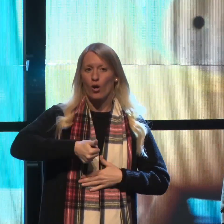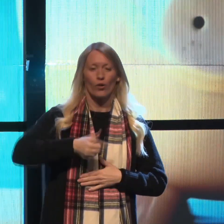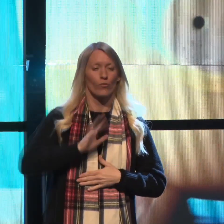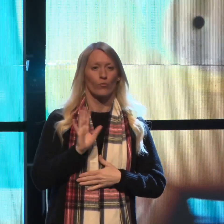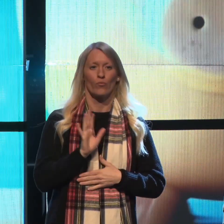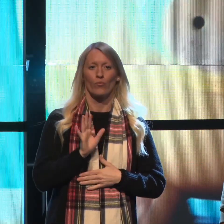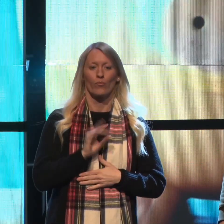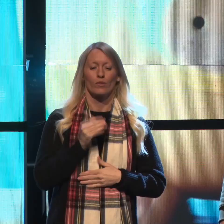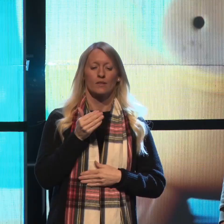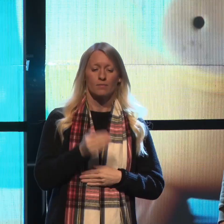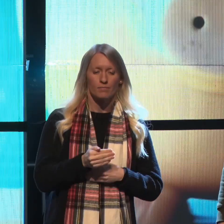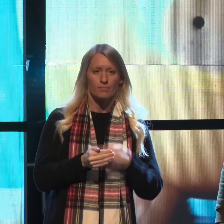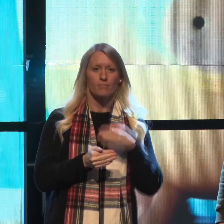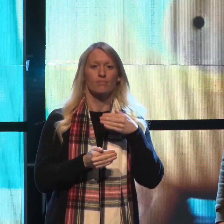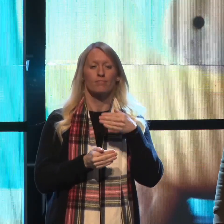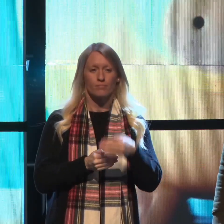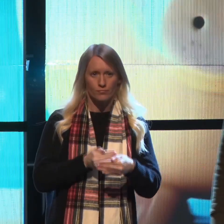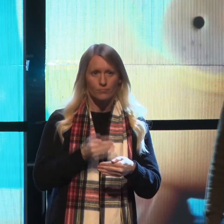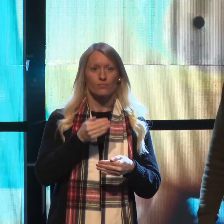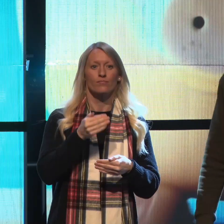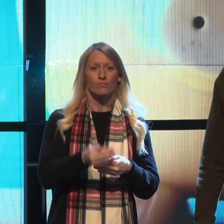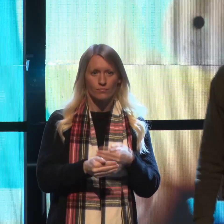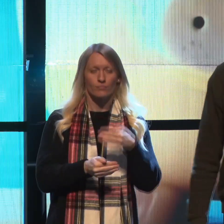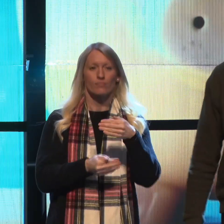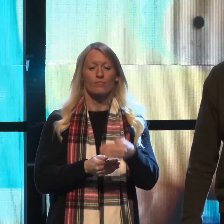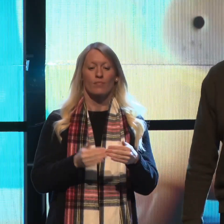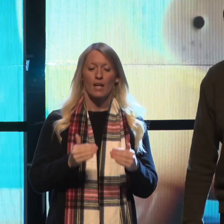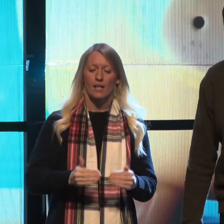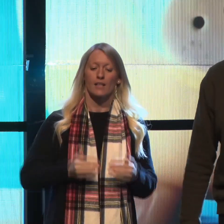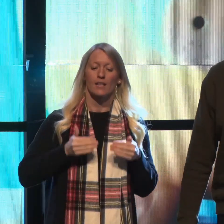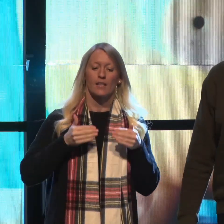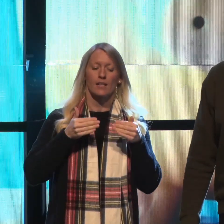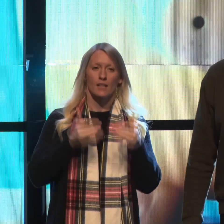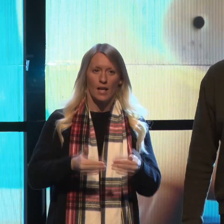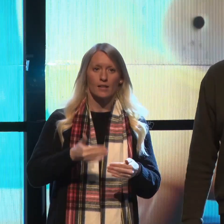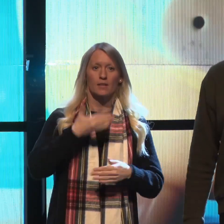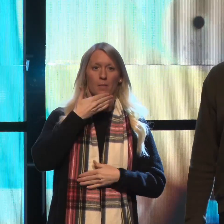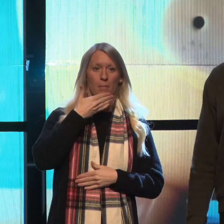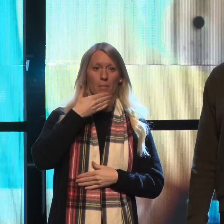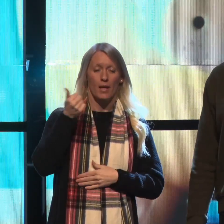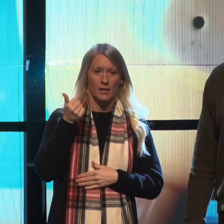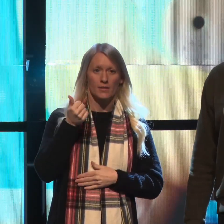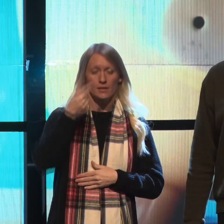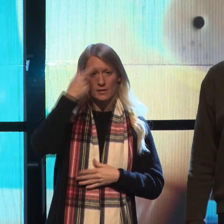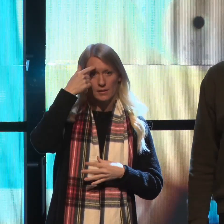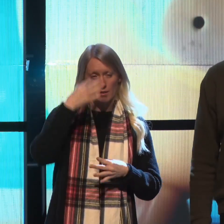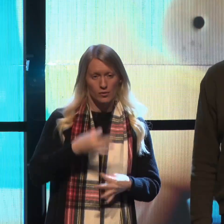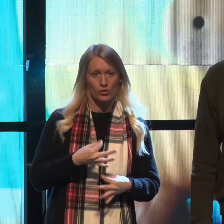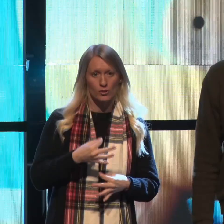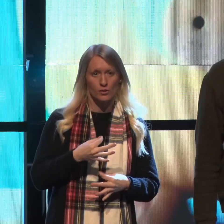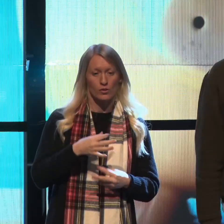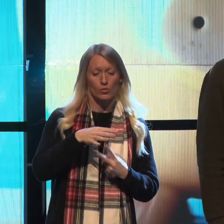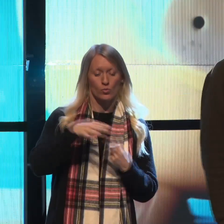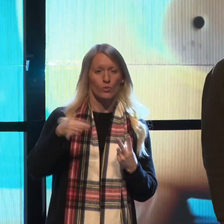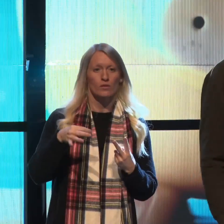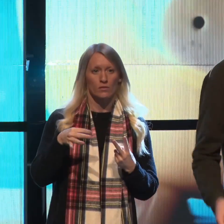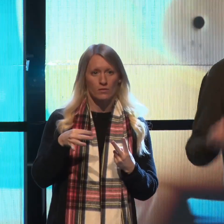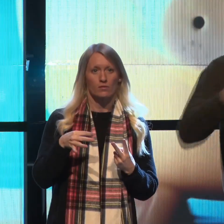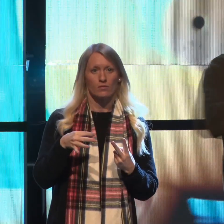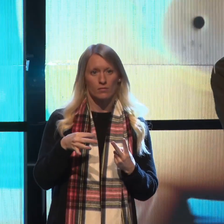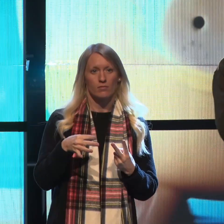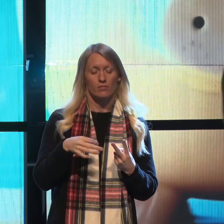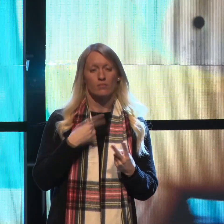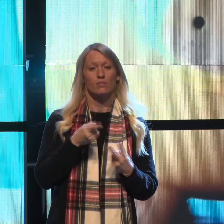small steps in the same direction over and over. It's the next best decision, the next best choice. So we're